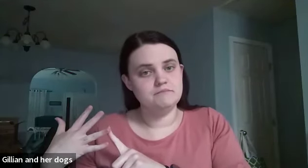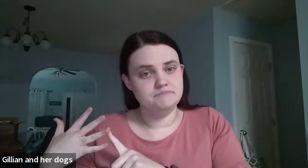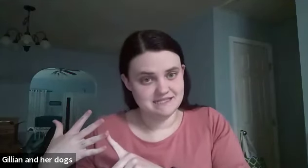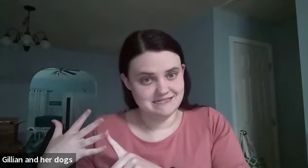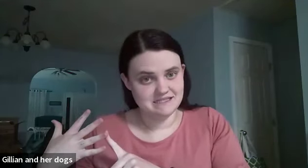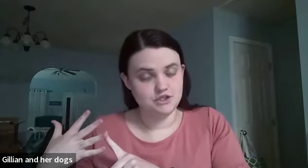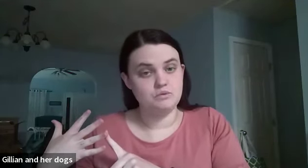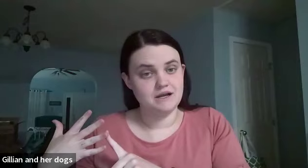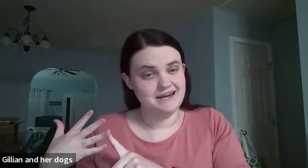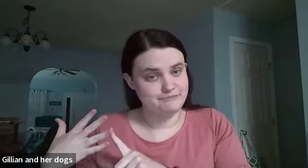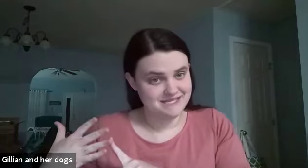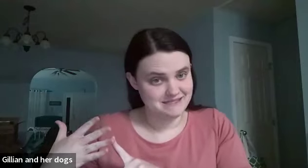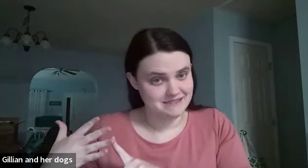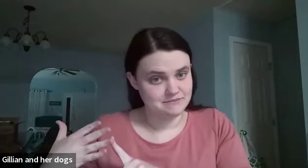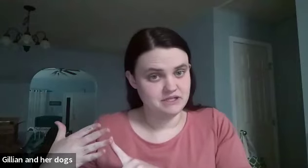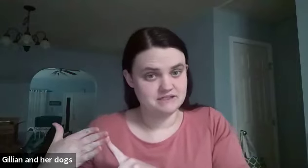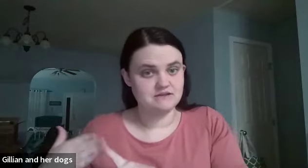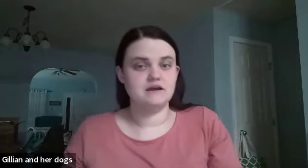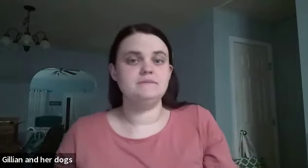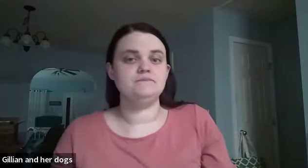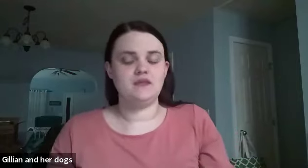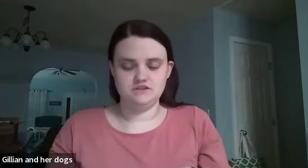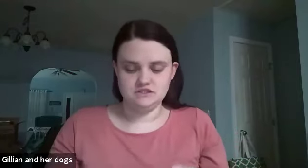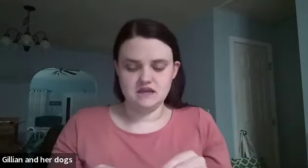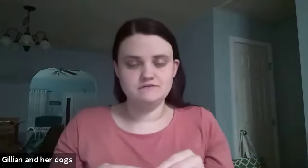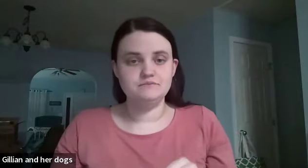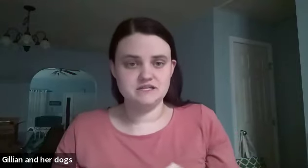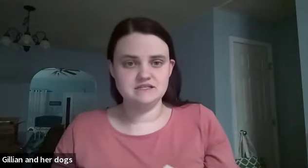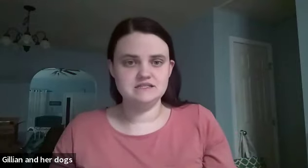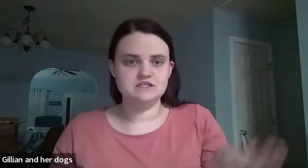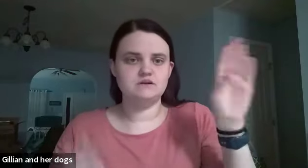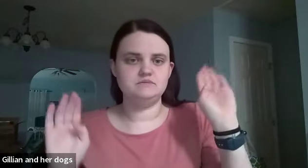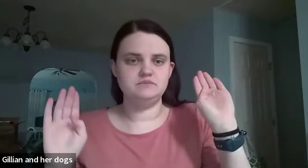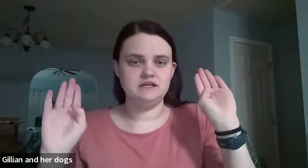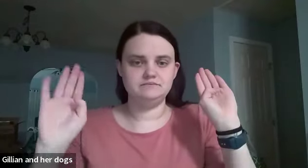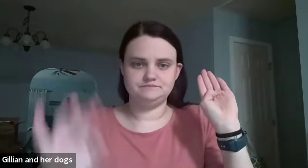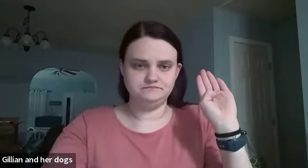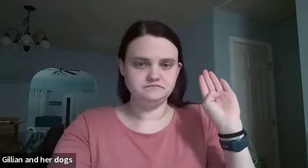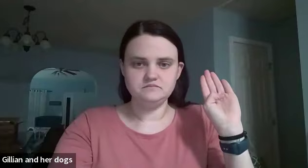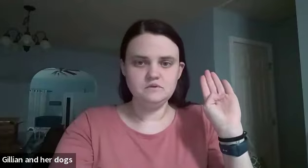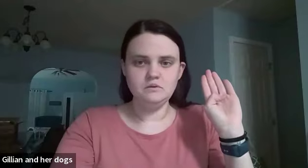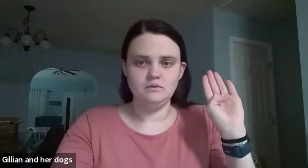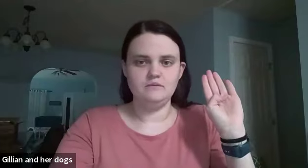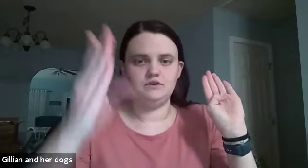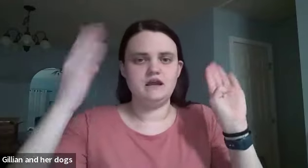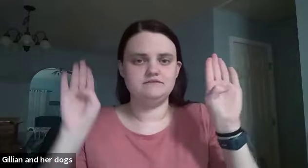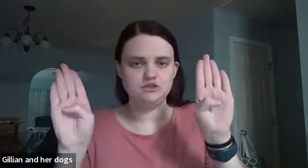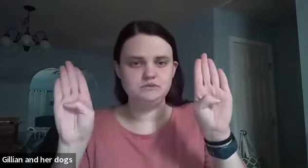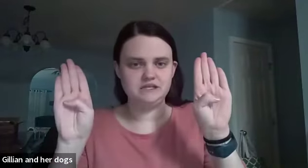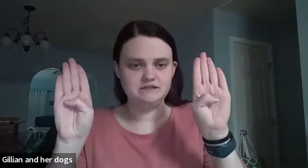a business, like you work at a business place, all right, the sign for business is going to be you're going to have two